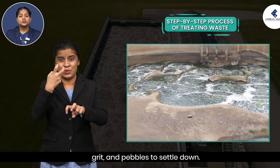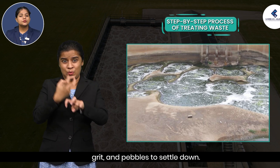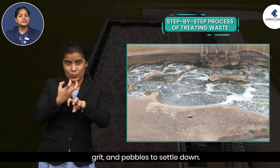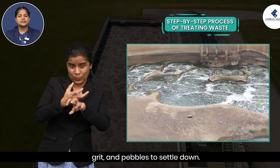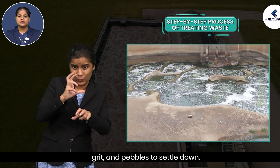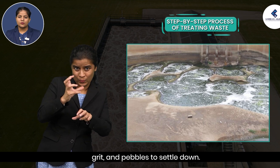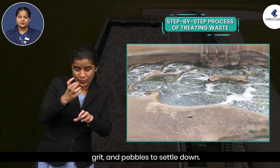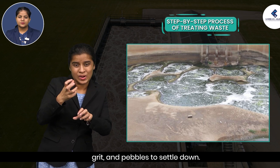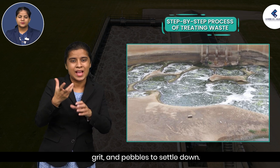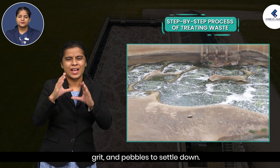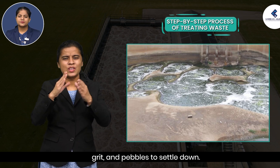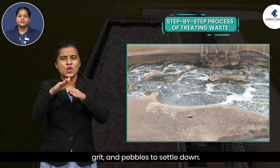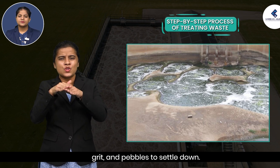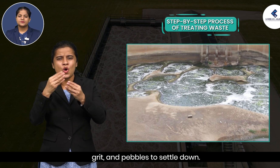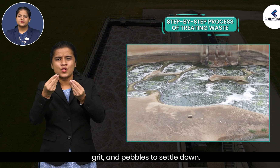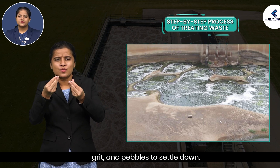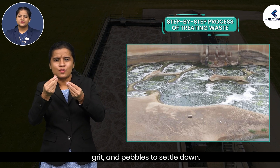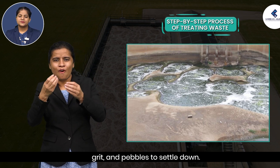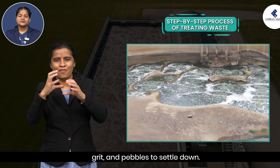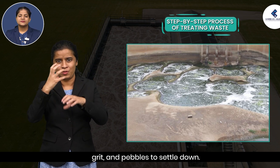pebbles to settle down.